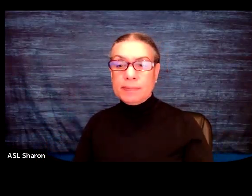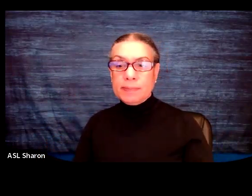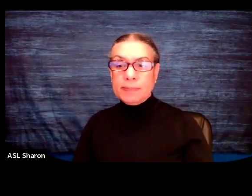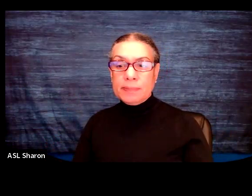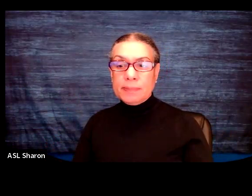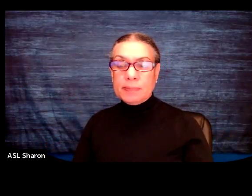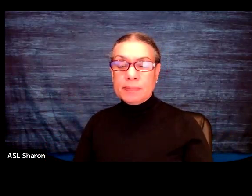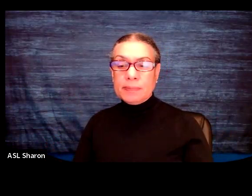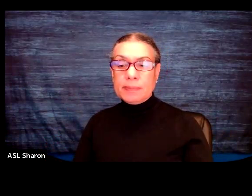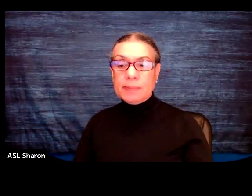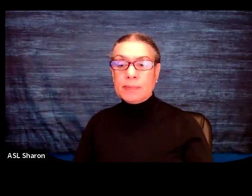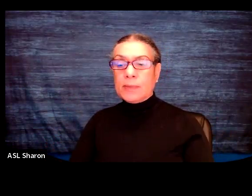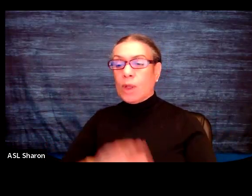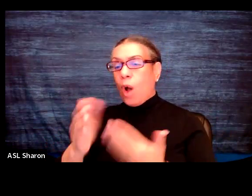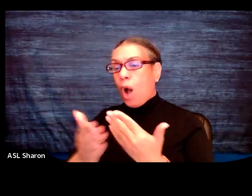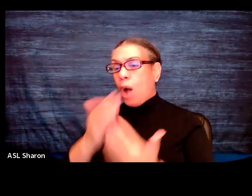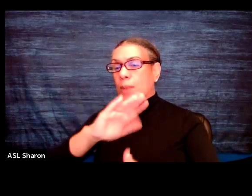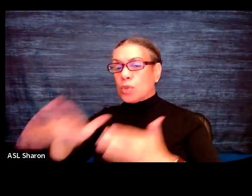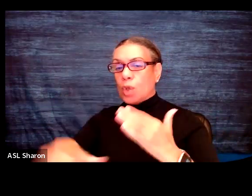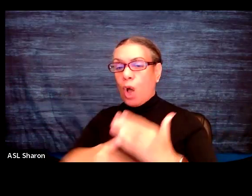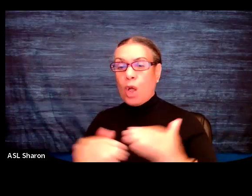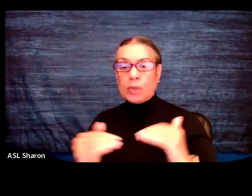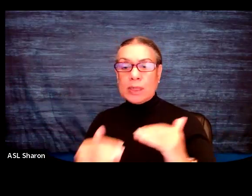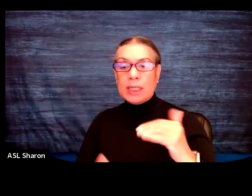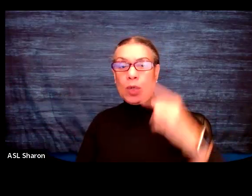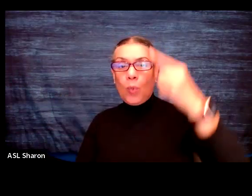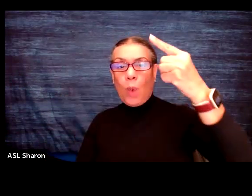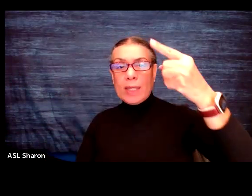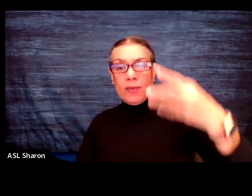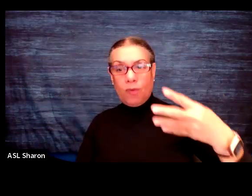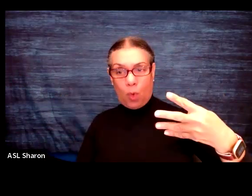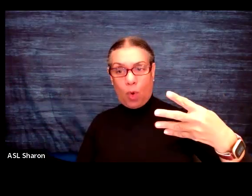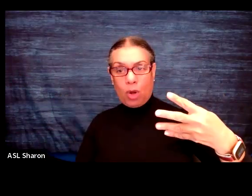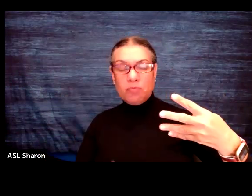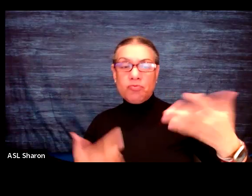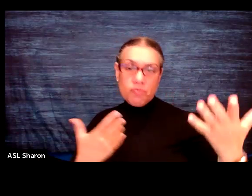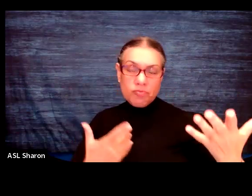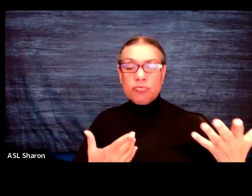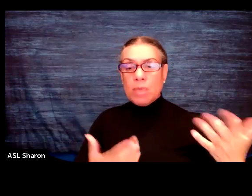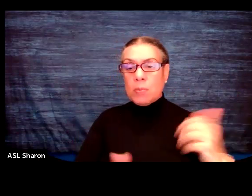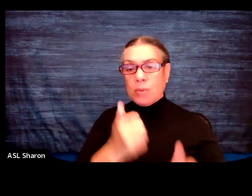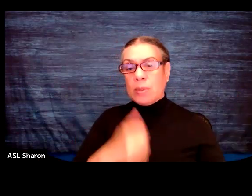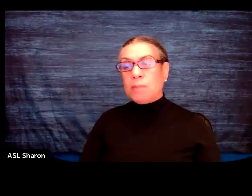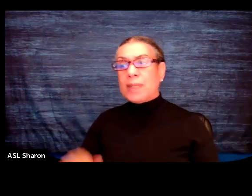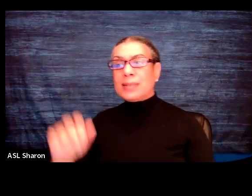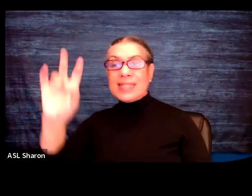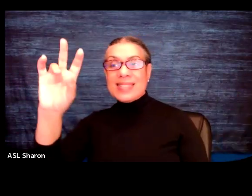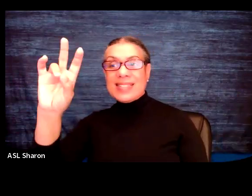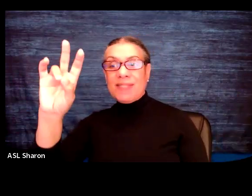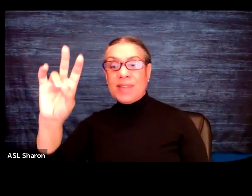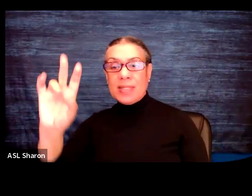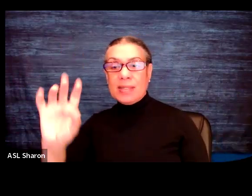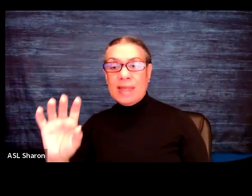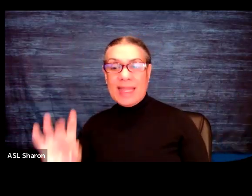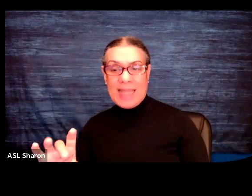So you can see almost all students in tiers 1 through 4 received an invitation, while approximately half of students in tiers 7 and 8 received an